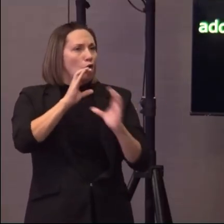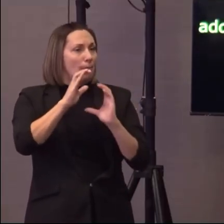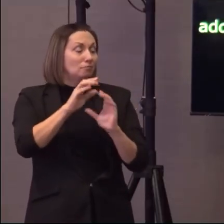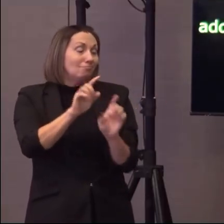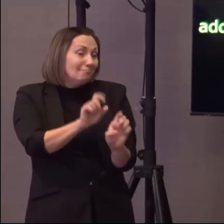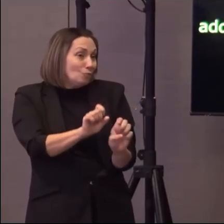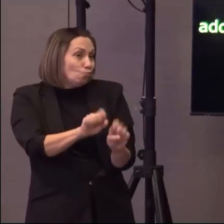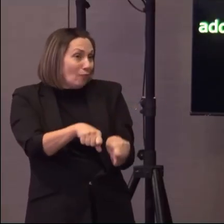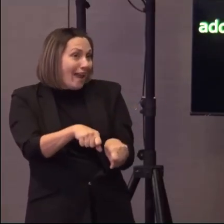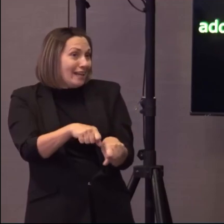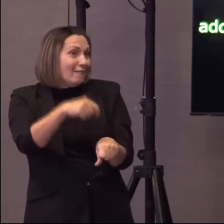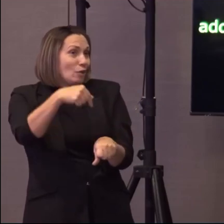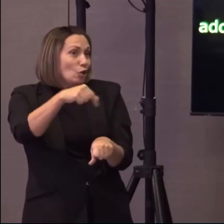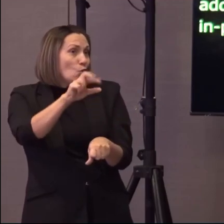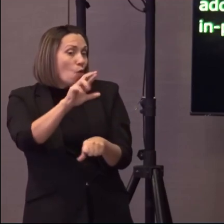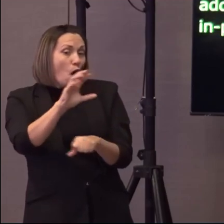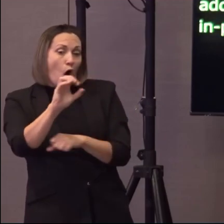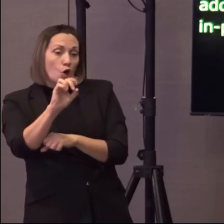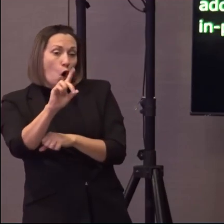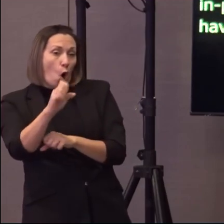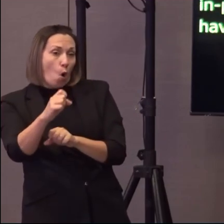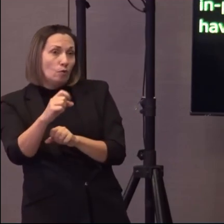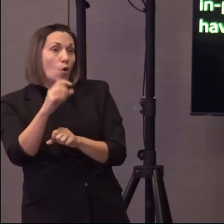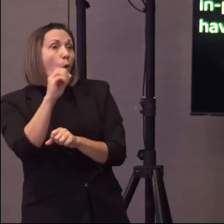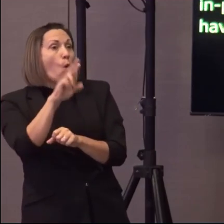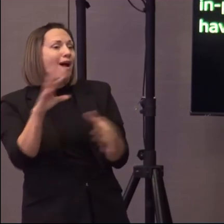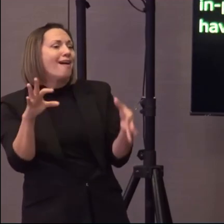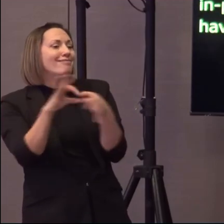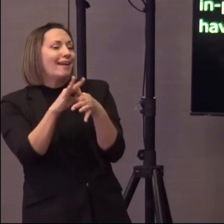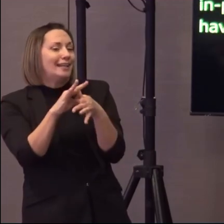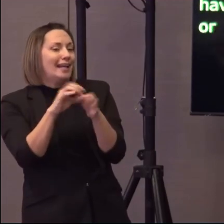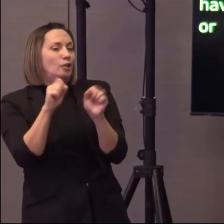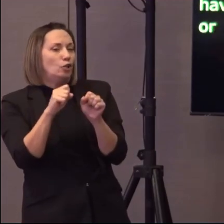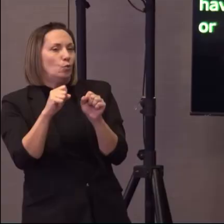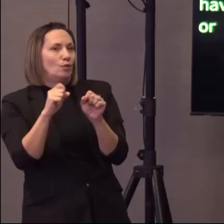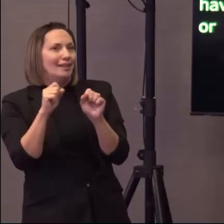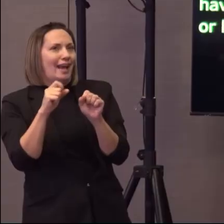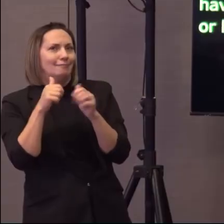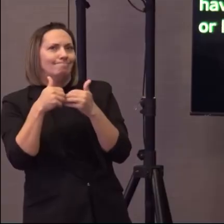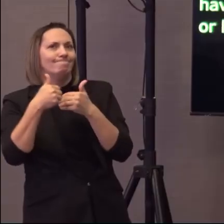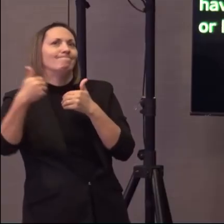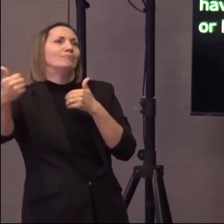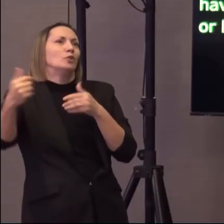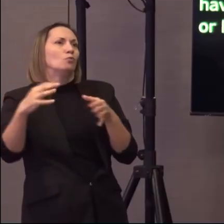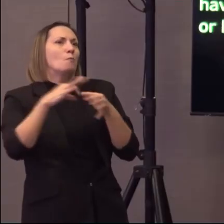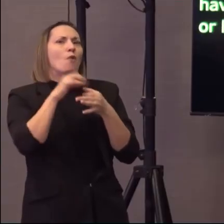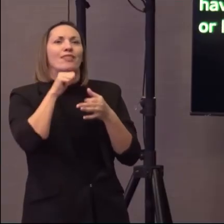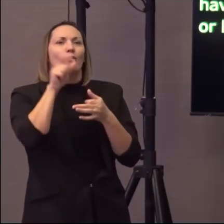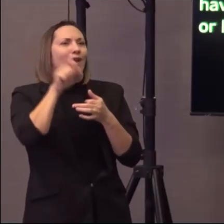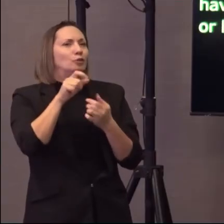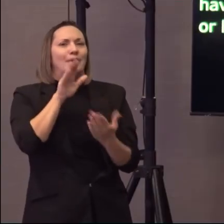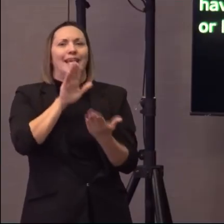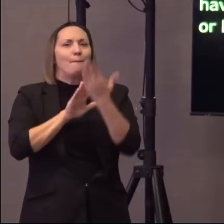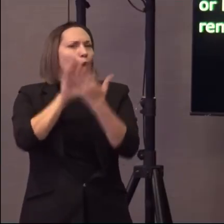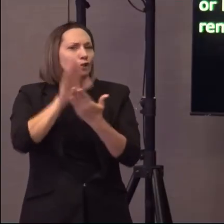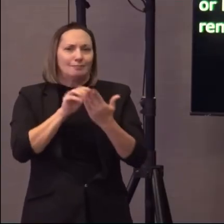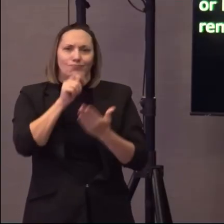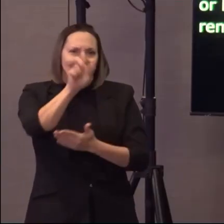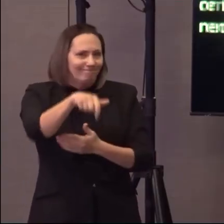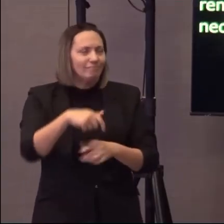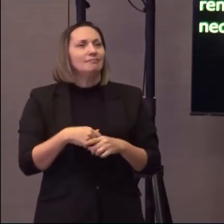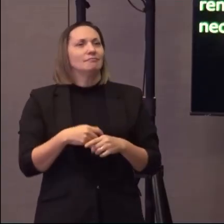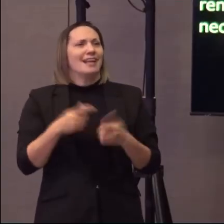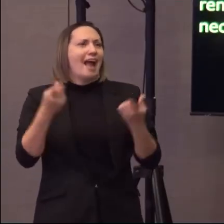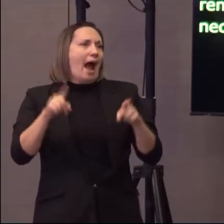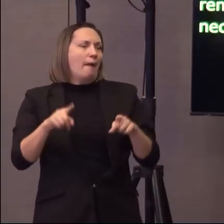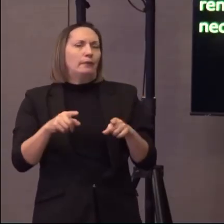you do have the ability to have a QR code or link, and someone can connect remotely. So they don't necessarily have to be in person. We see this a lot